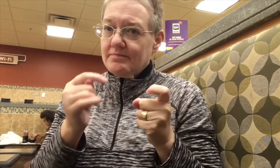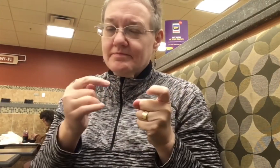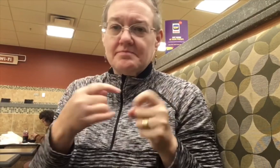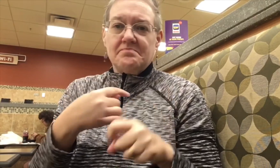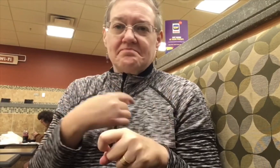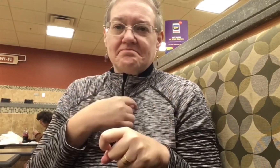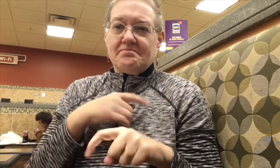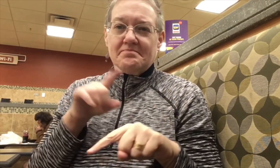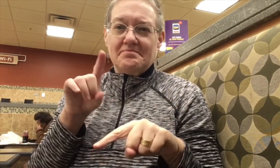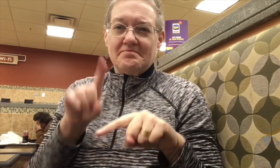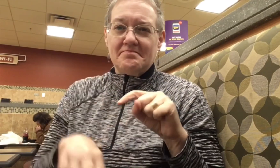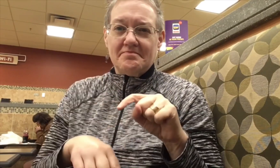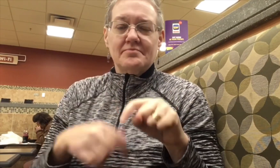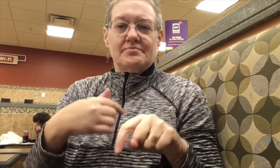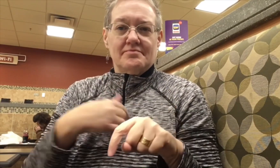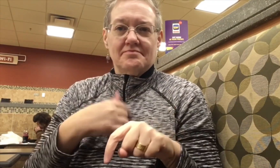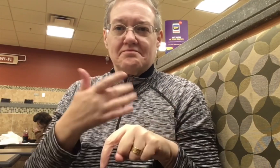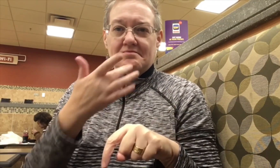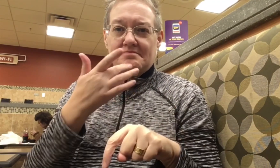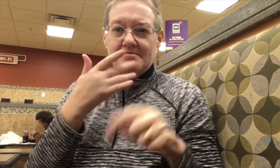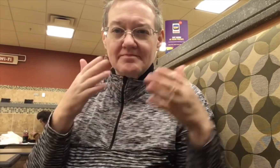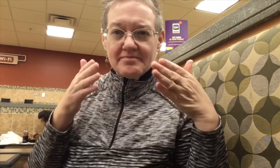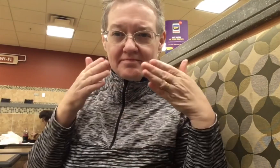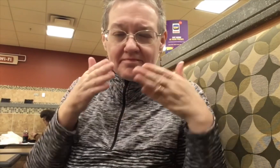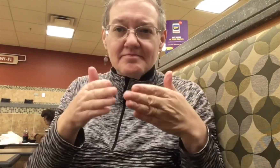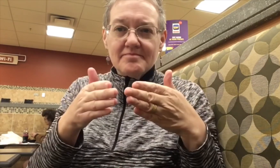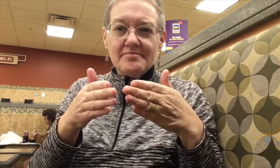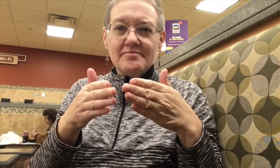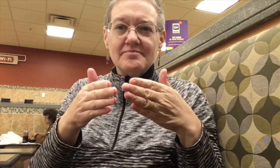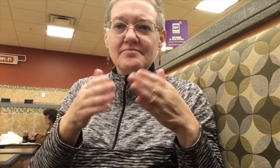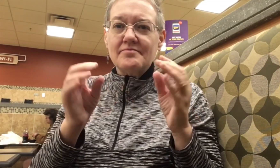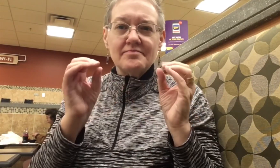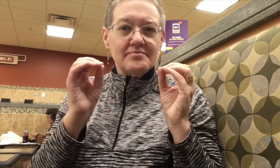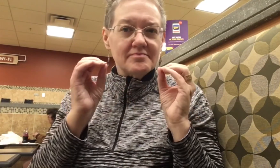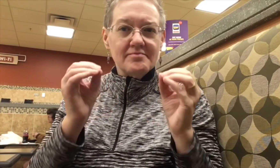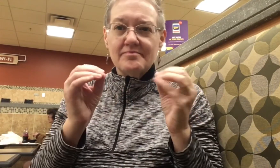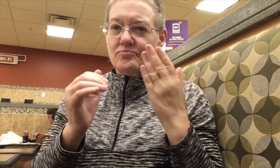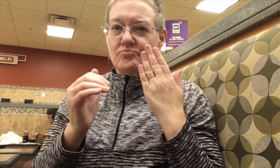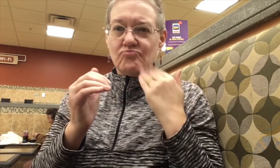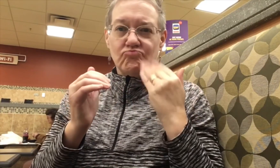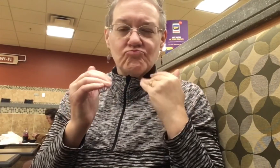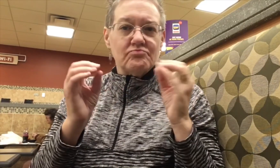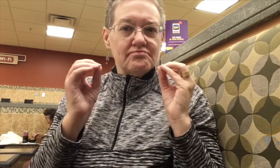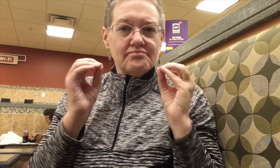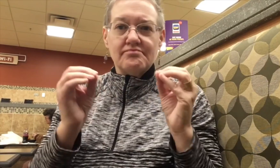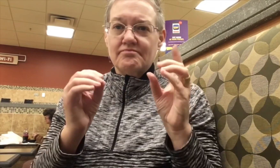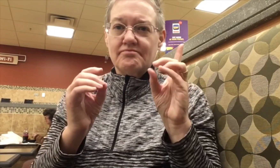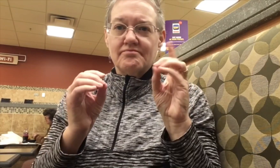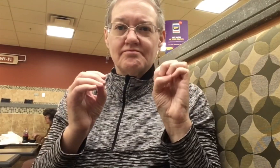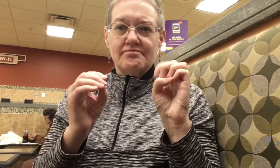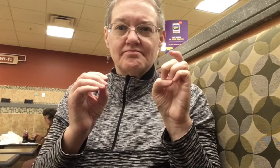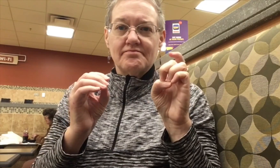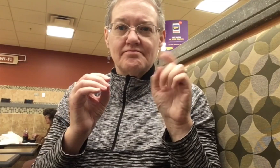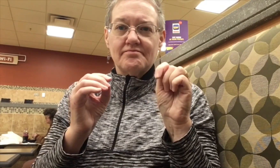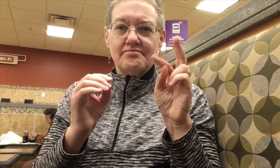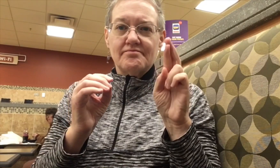you can handle it, but I can't. I prefer to focus on no sugar, no